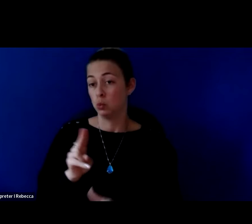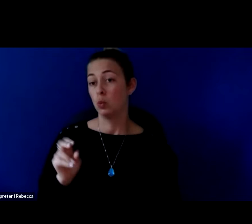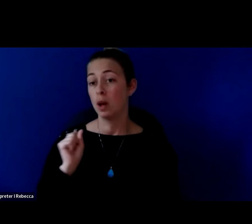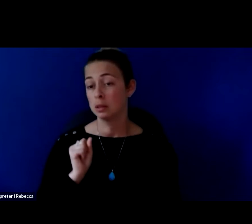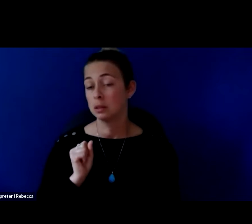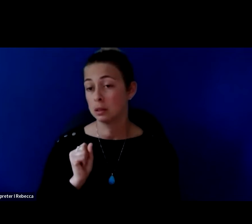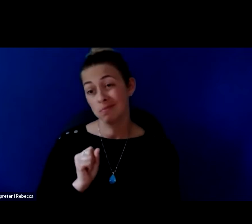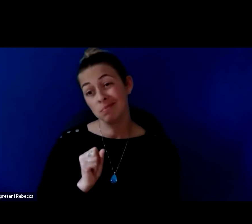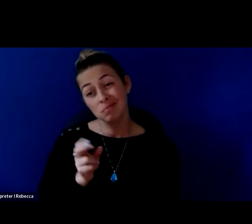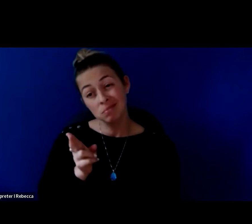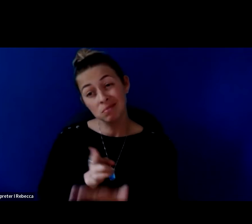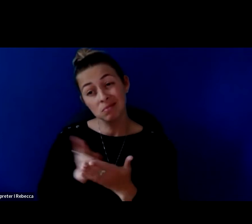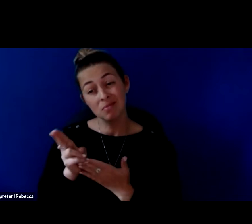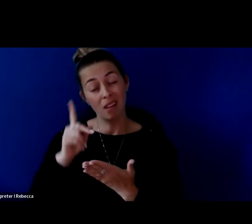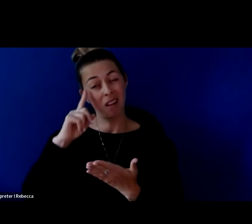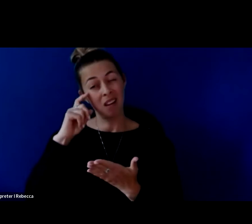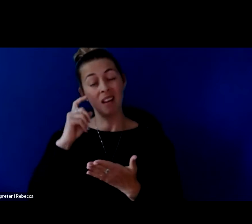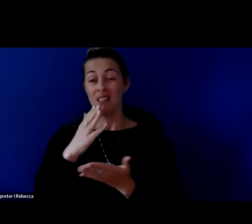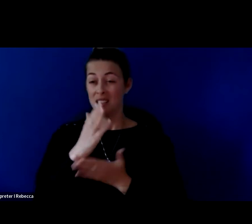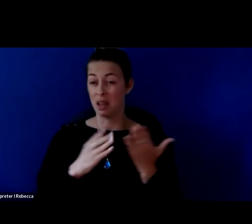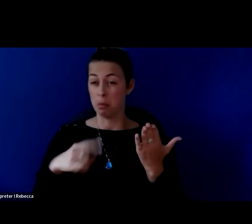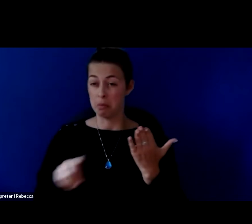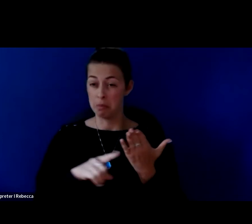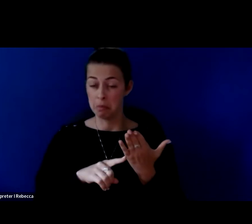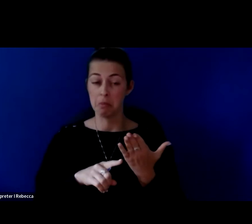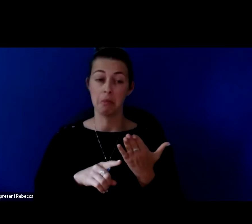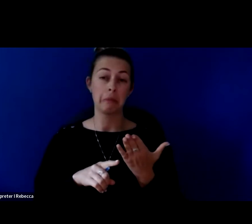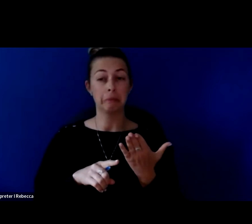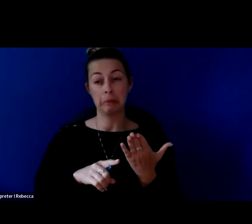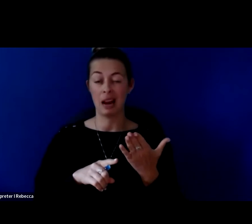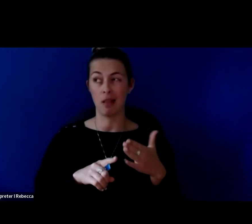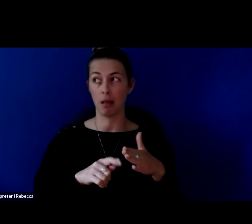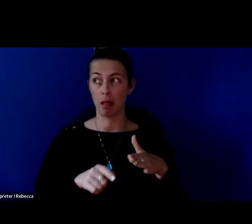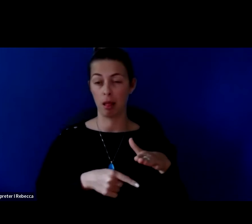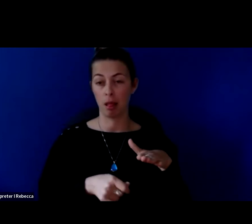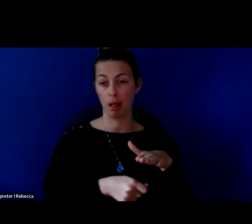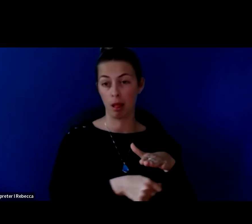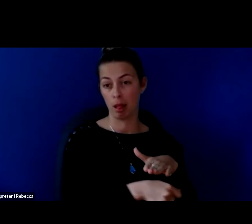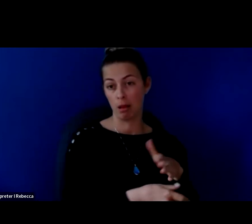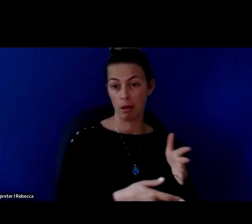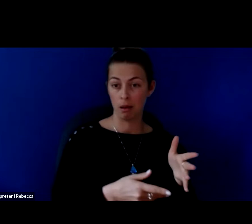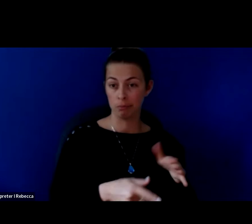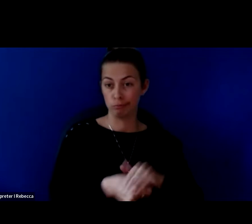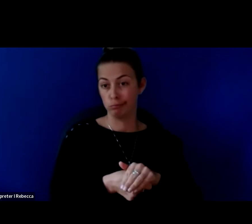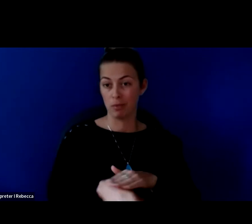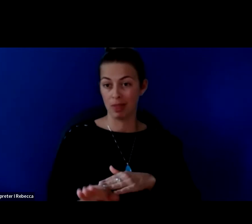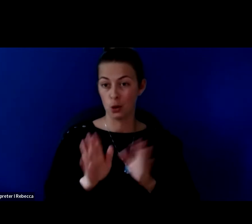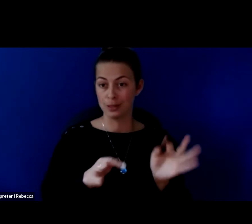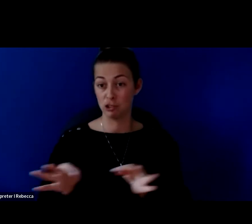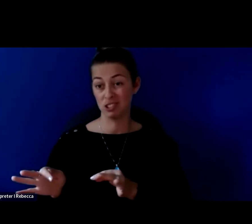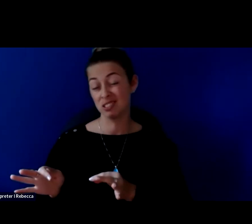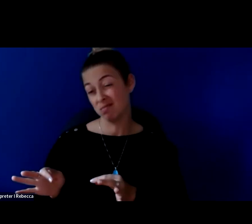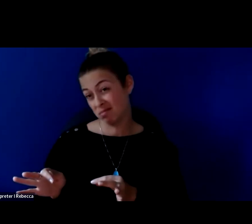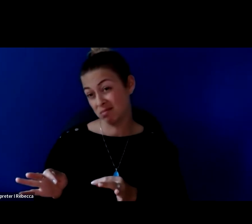be frank, I think some school districts fly a bit under the radar in terms of some of their decision making. And I think